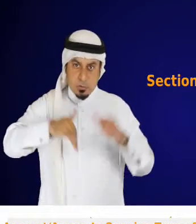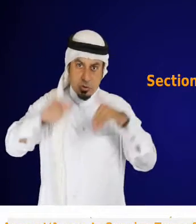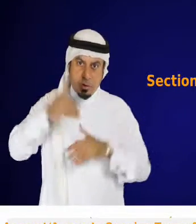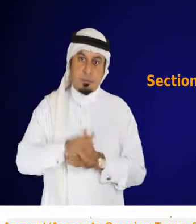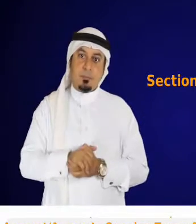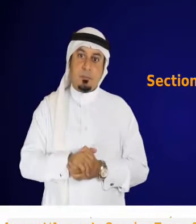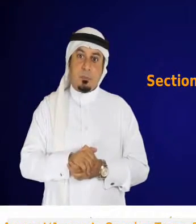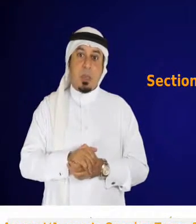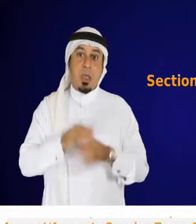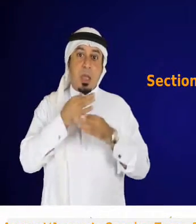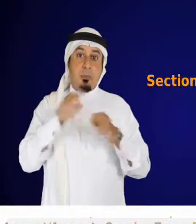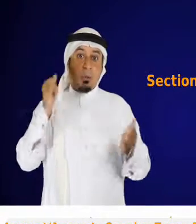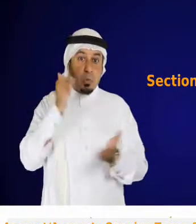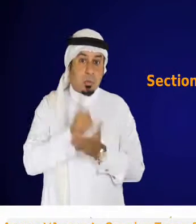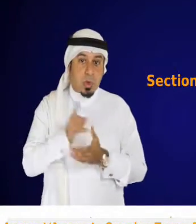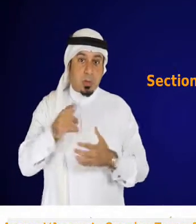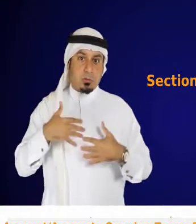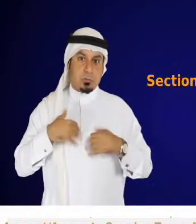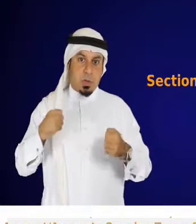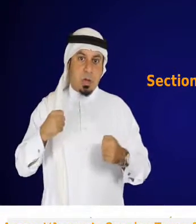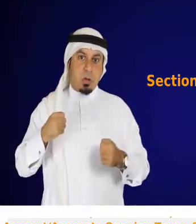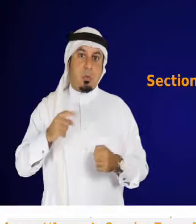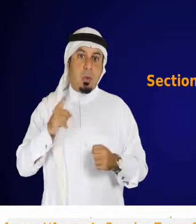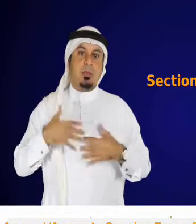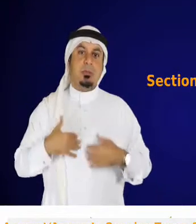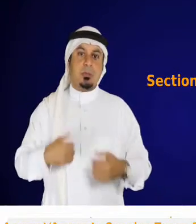check withdrawn from his or their accounts with the bank."